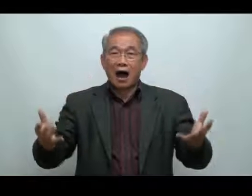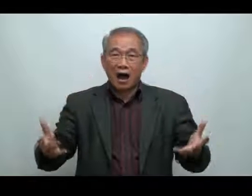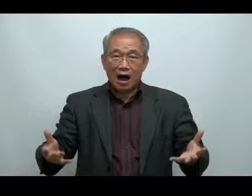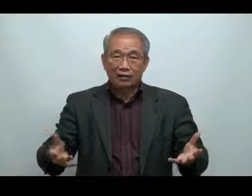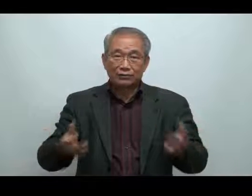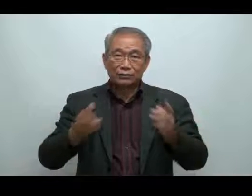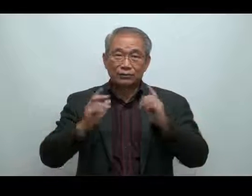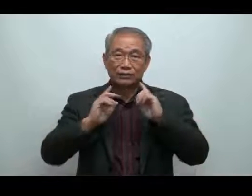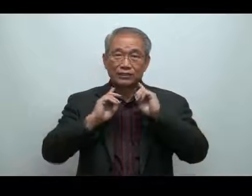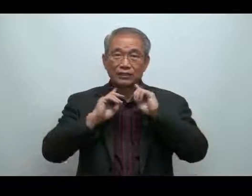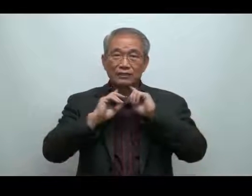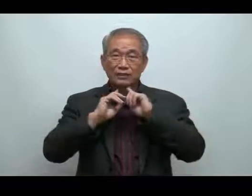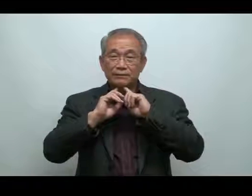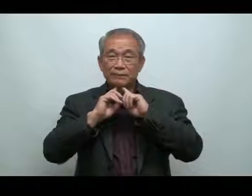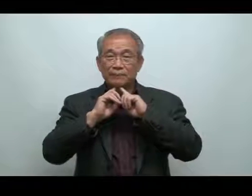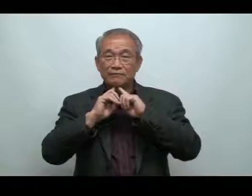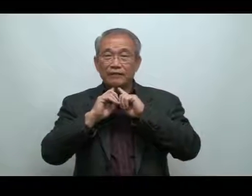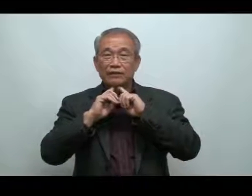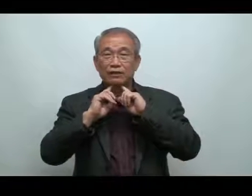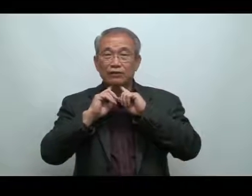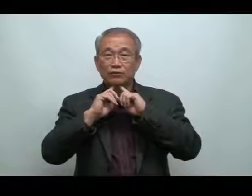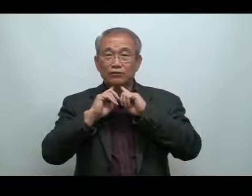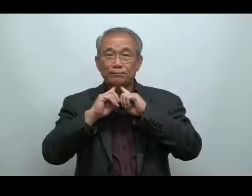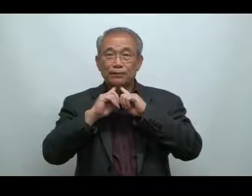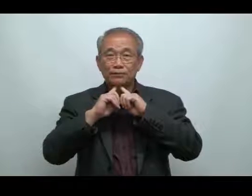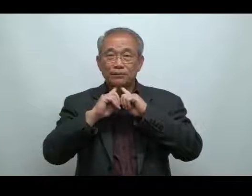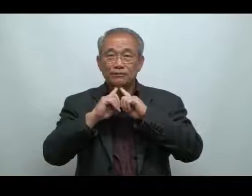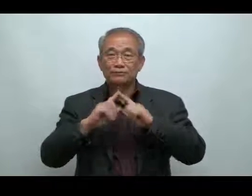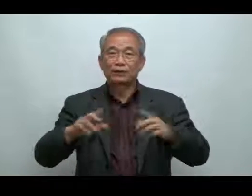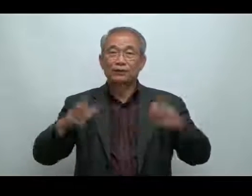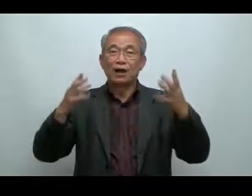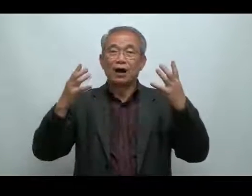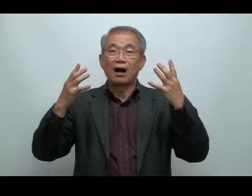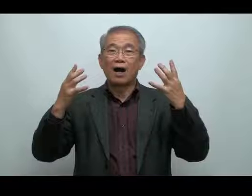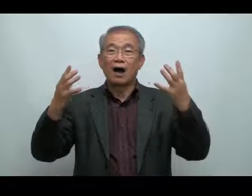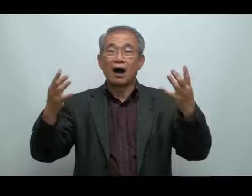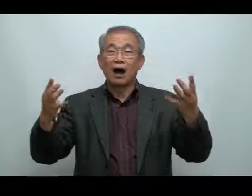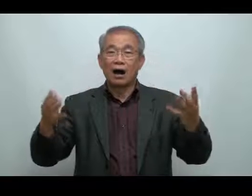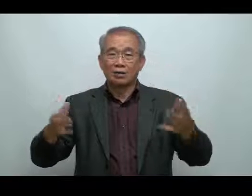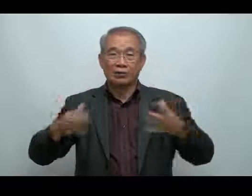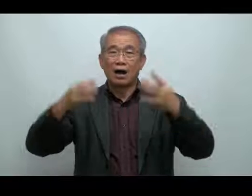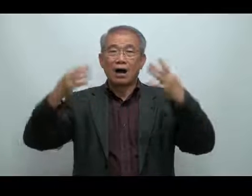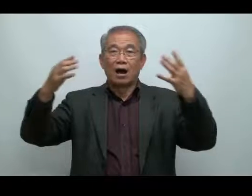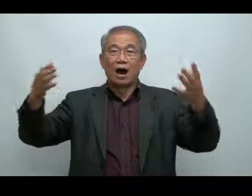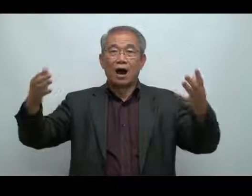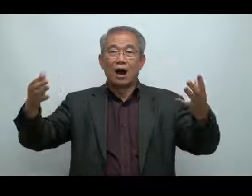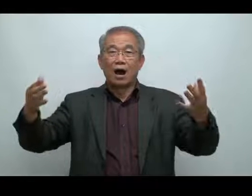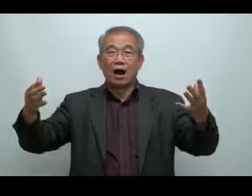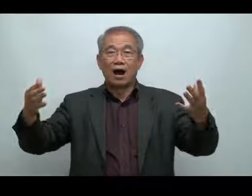ah. So using a little bit of a glottal plosive, you go ah. The